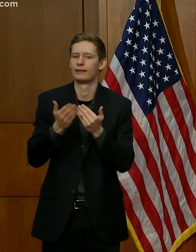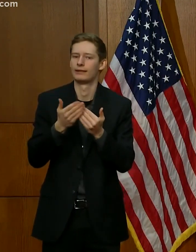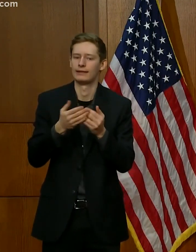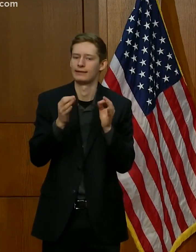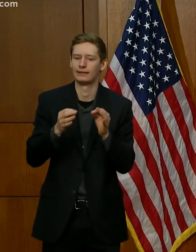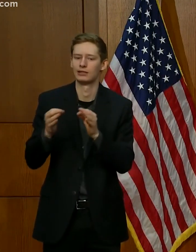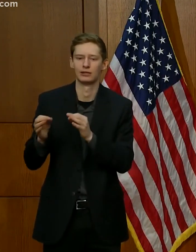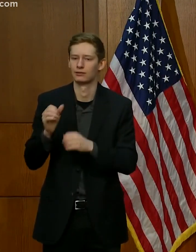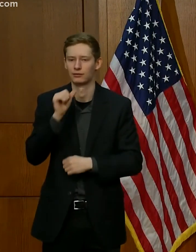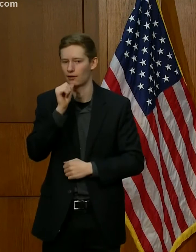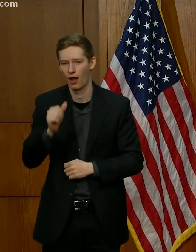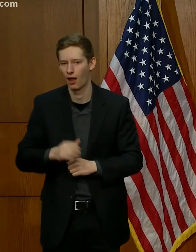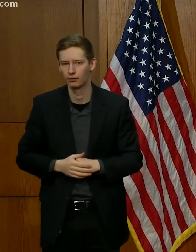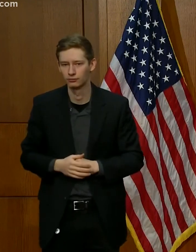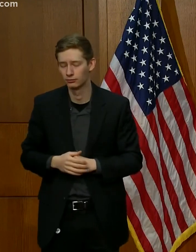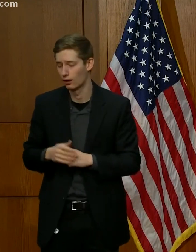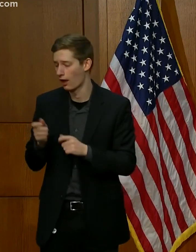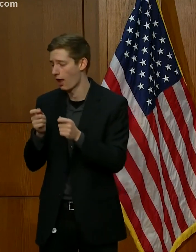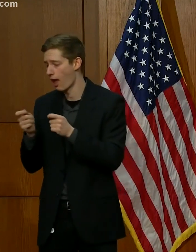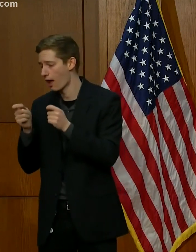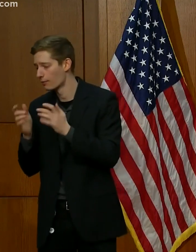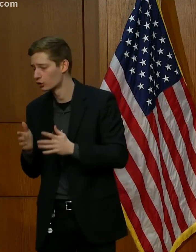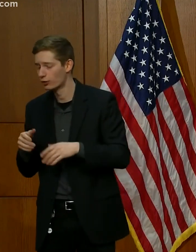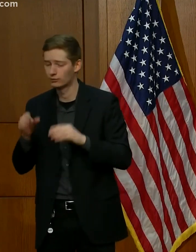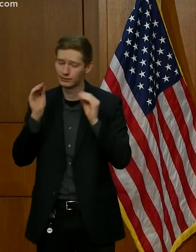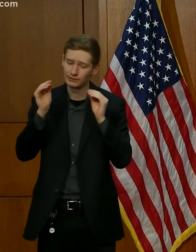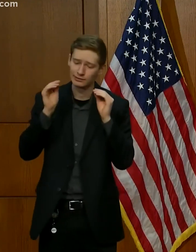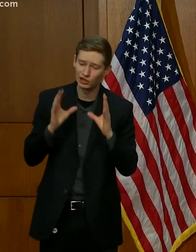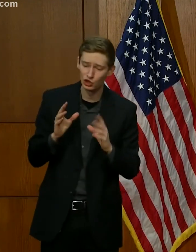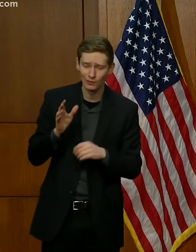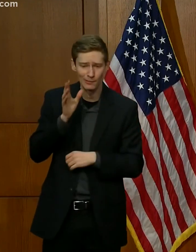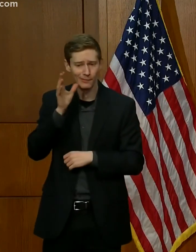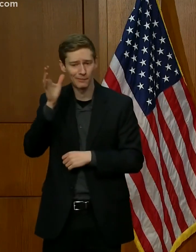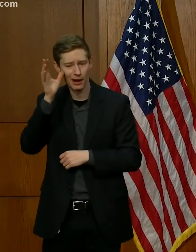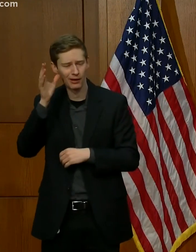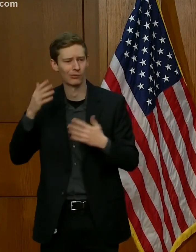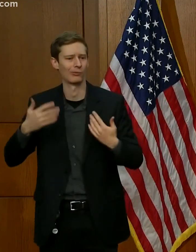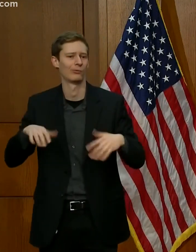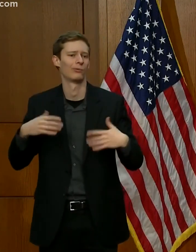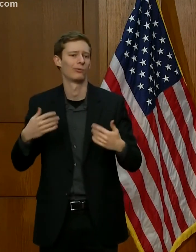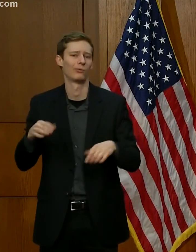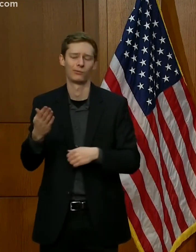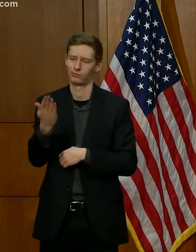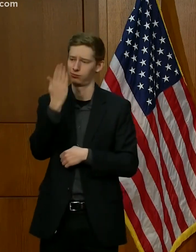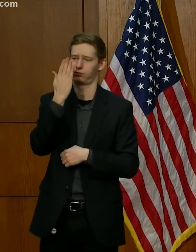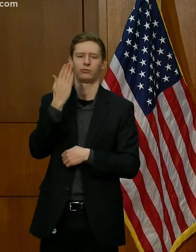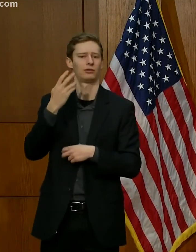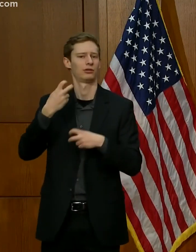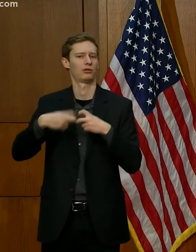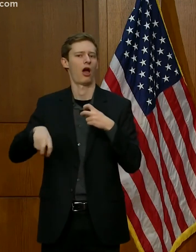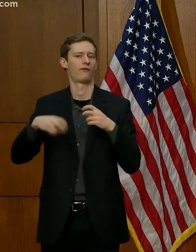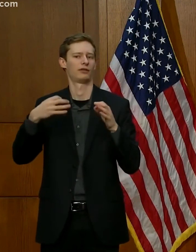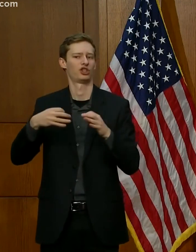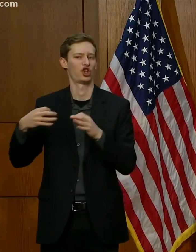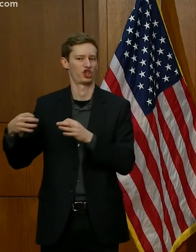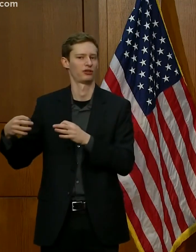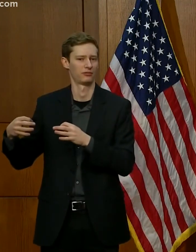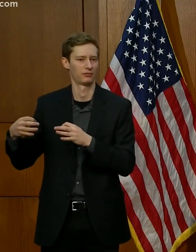not for school administrators, teachers, or parents. But we've seen more data now, and